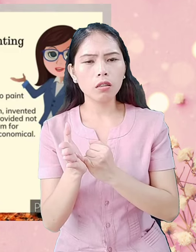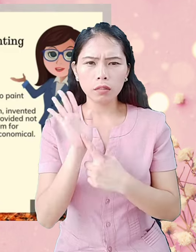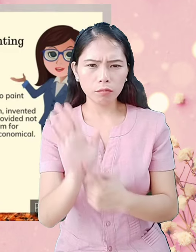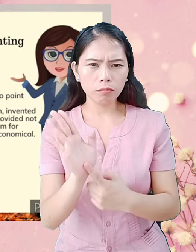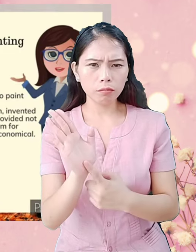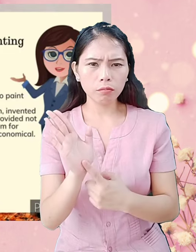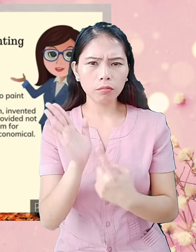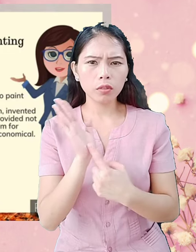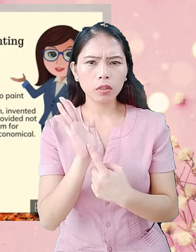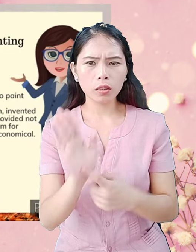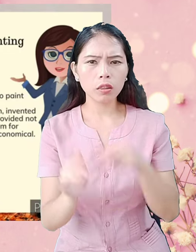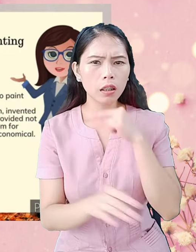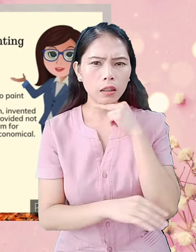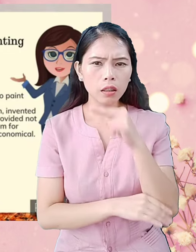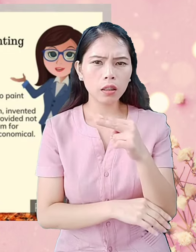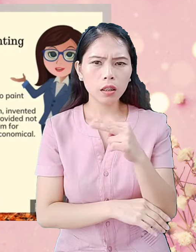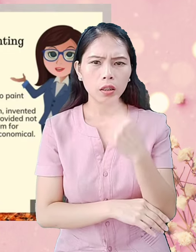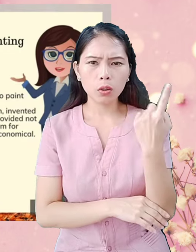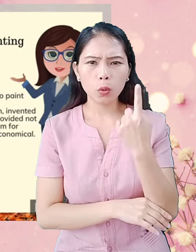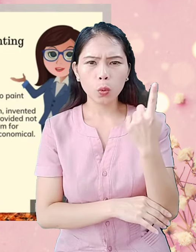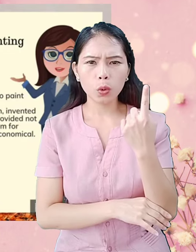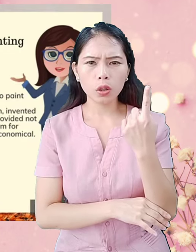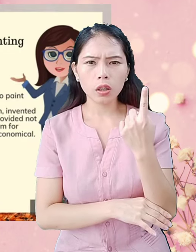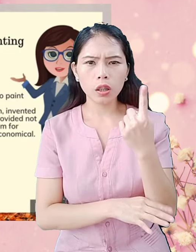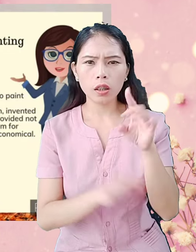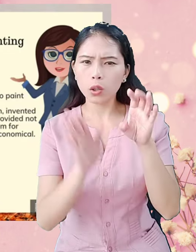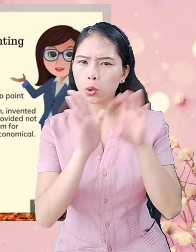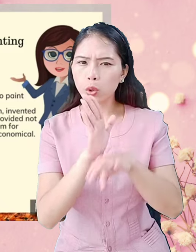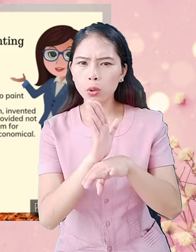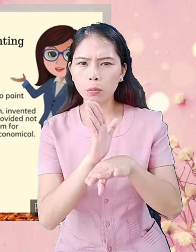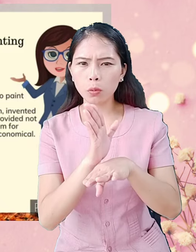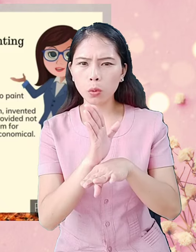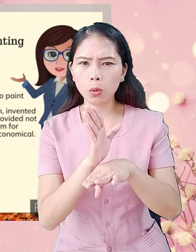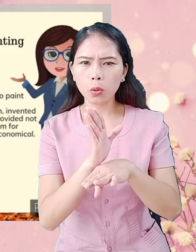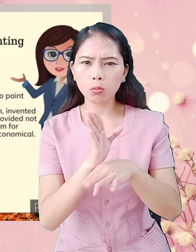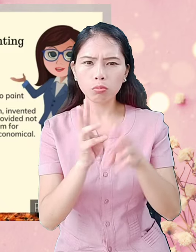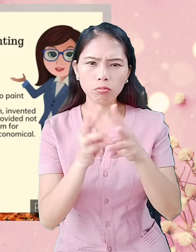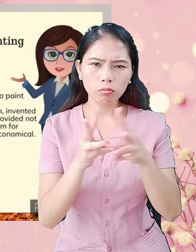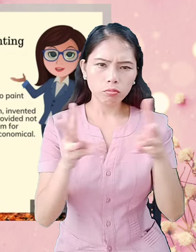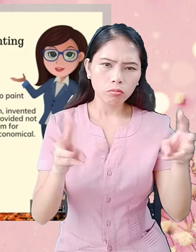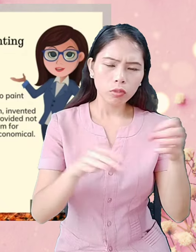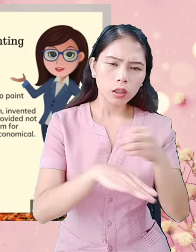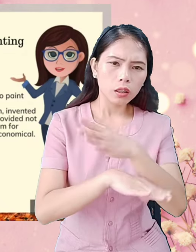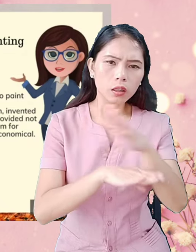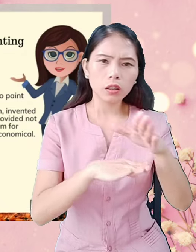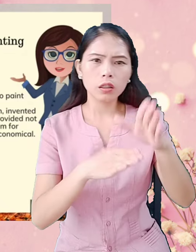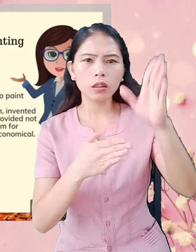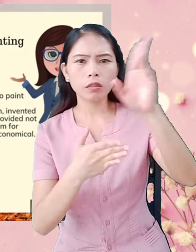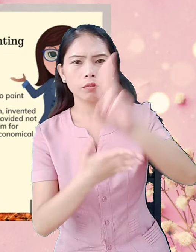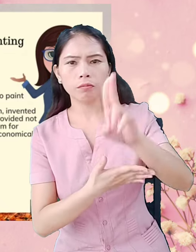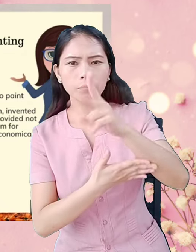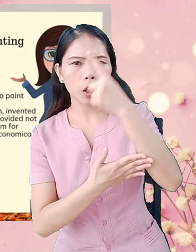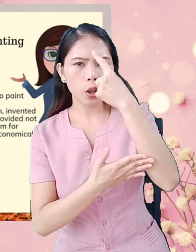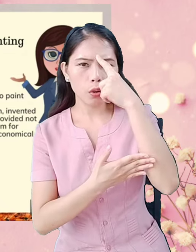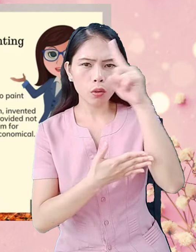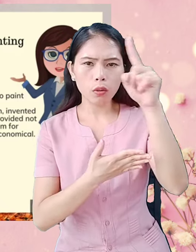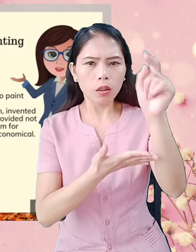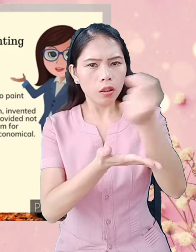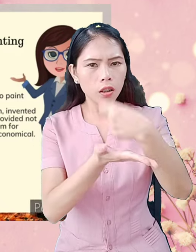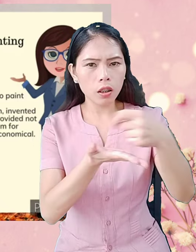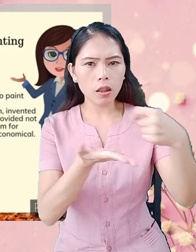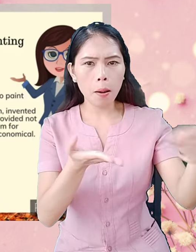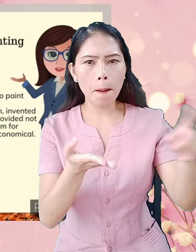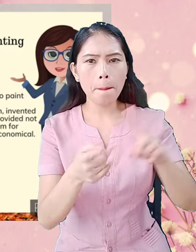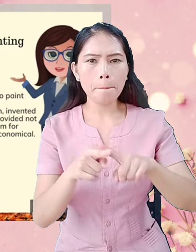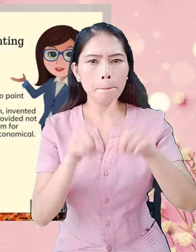It provided not only cheap and widespread medium for